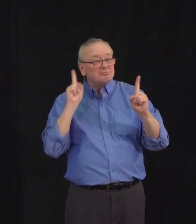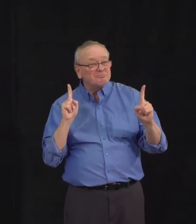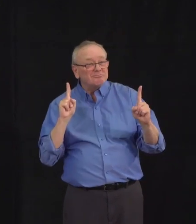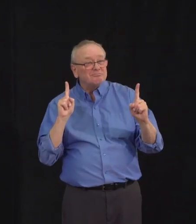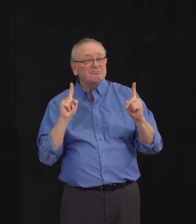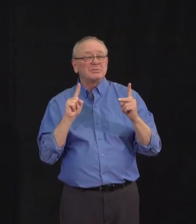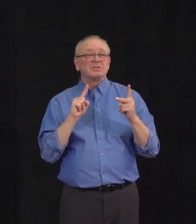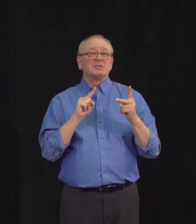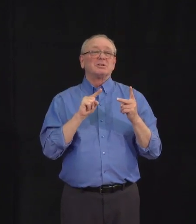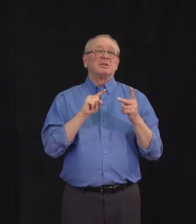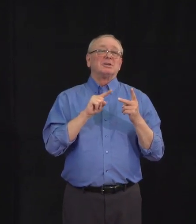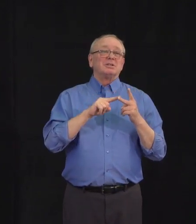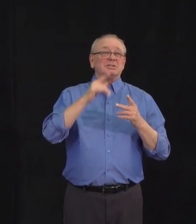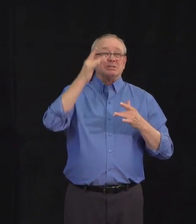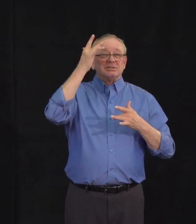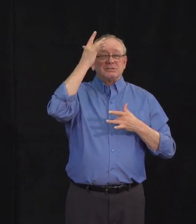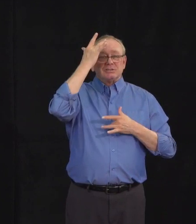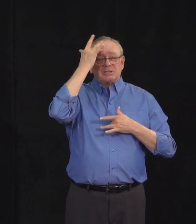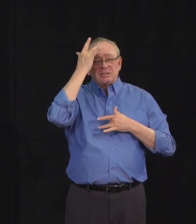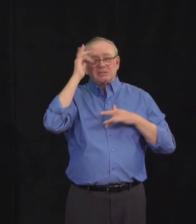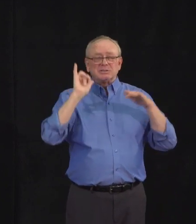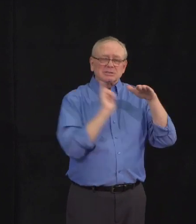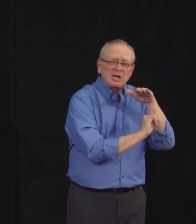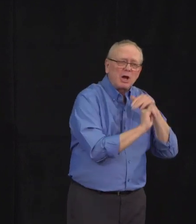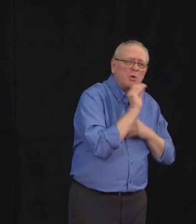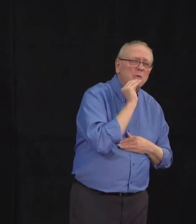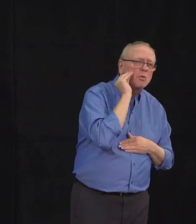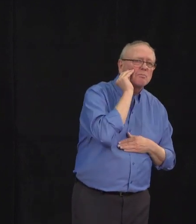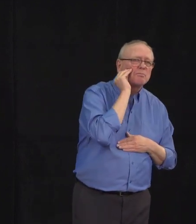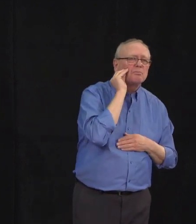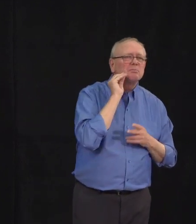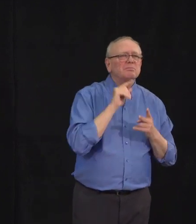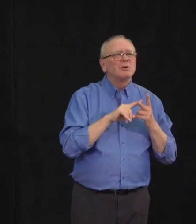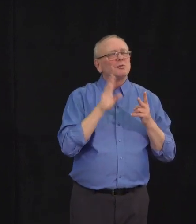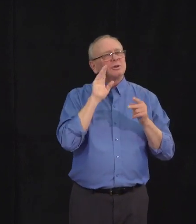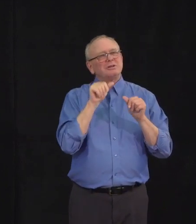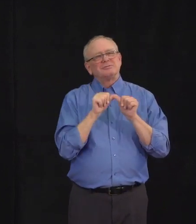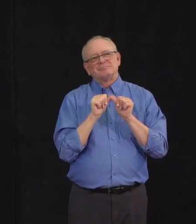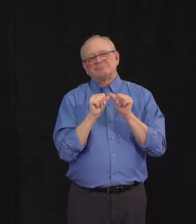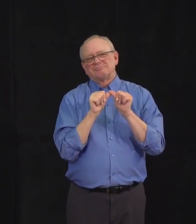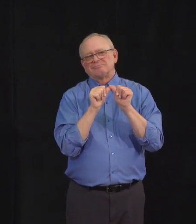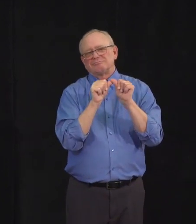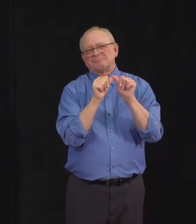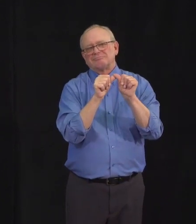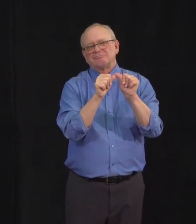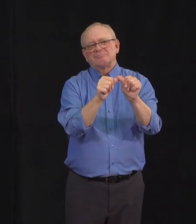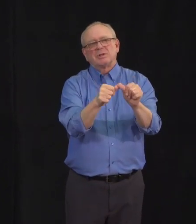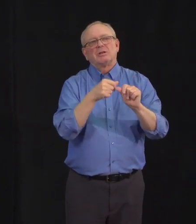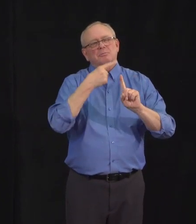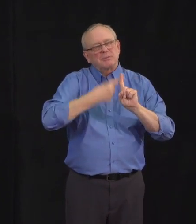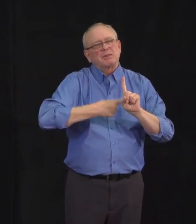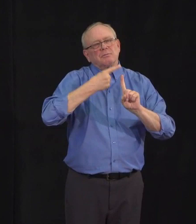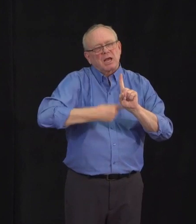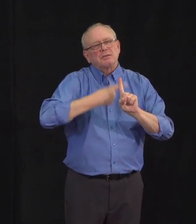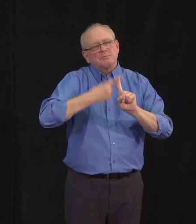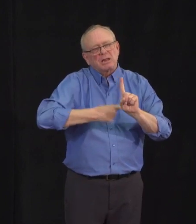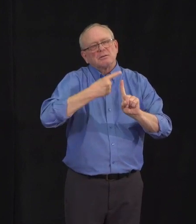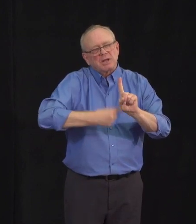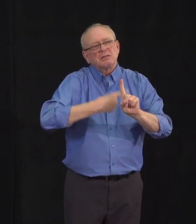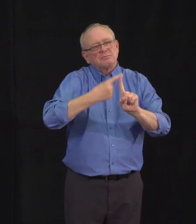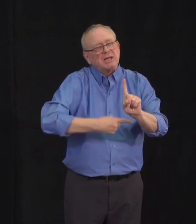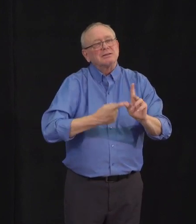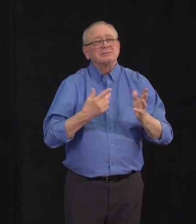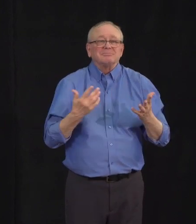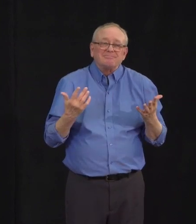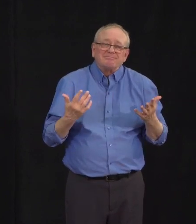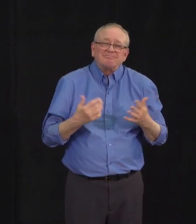we stay home, those measures are going to be in place for many, many months to come. And we shouldn't be